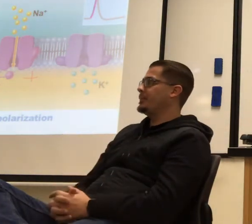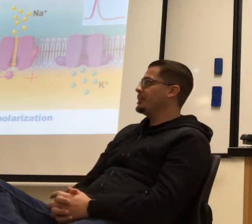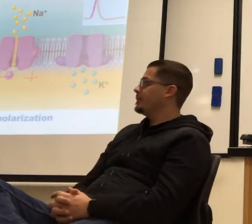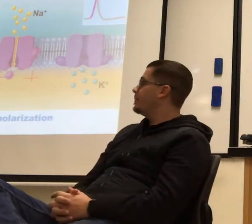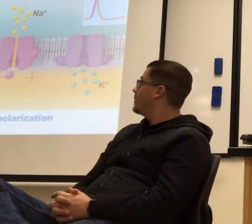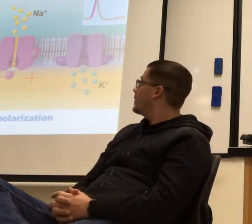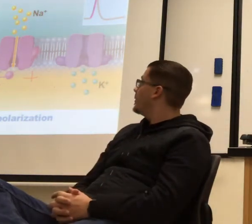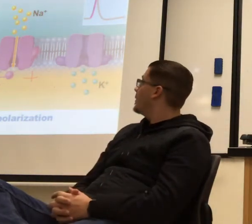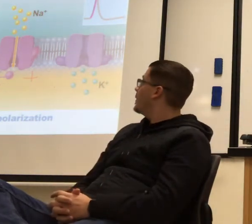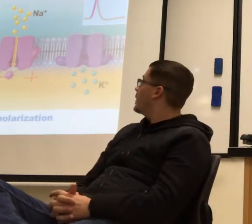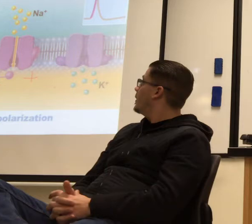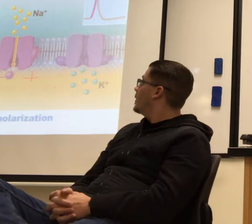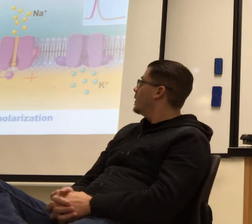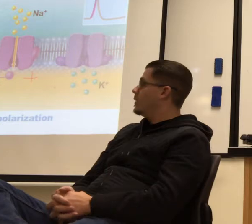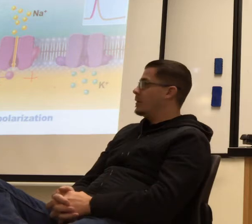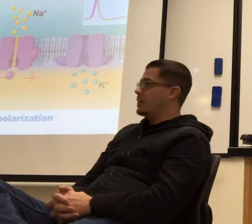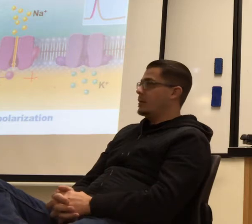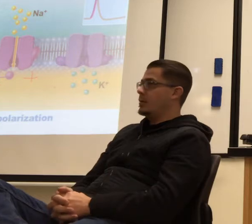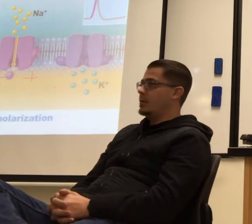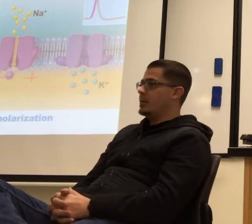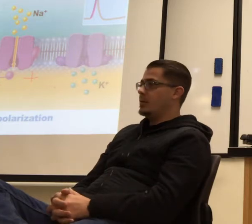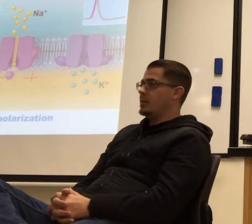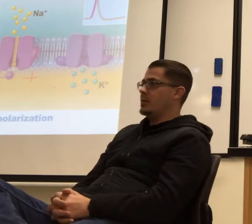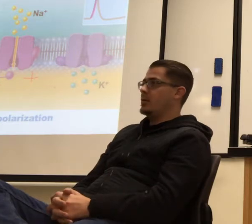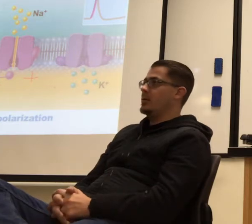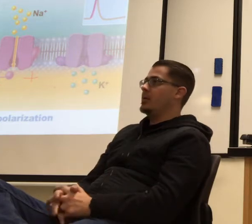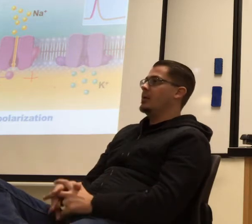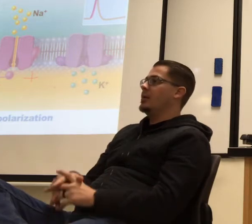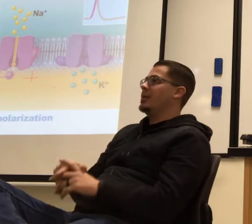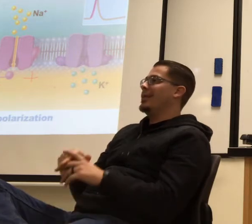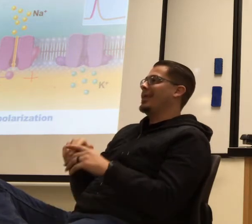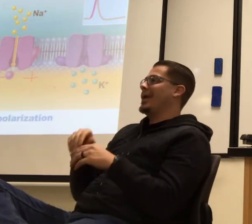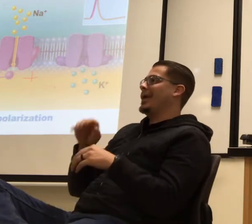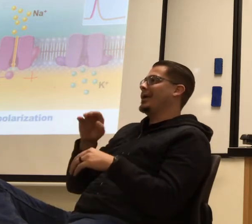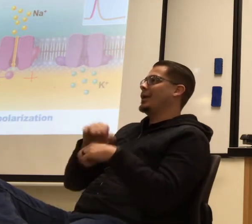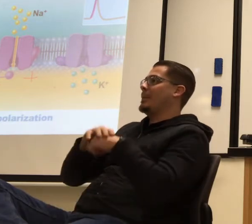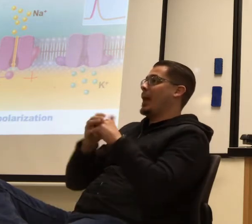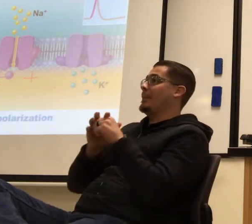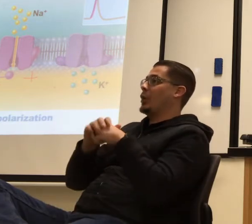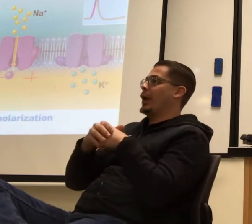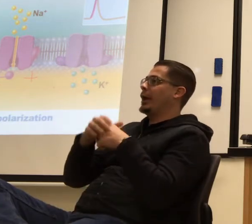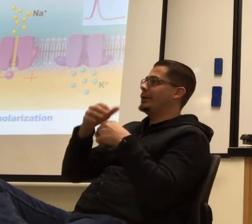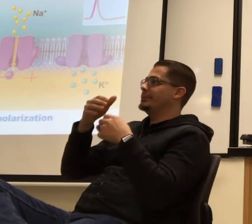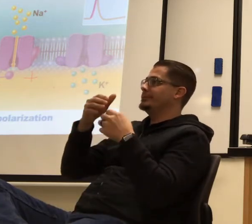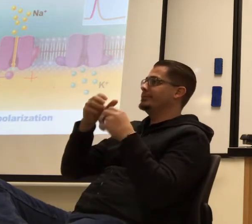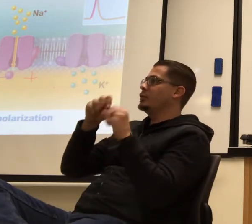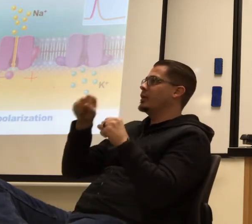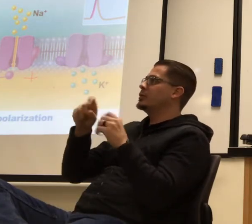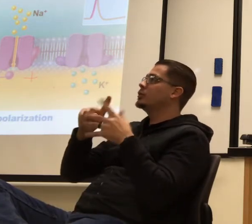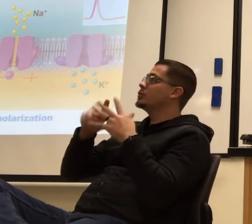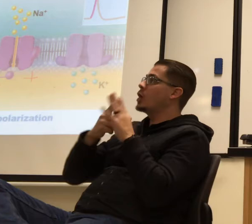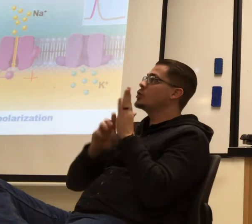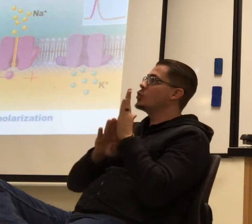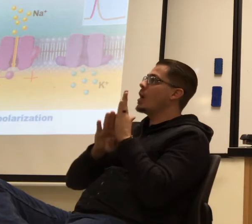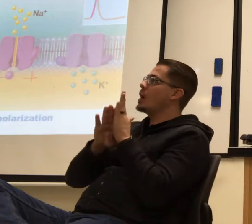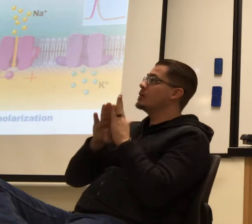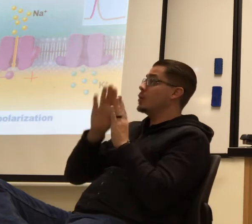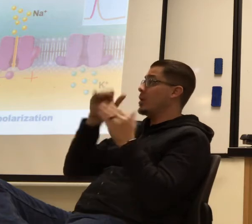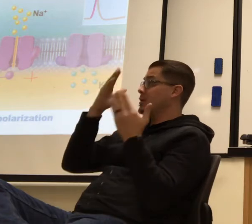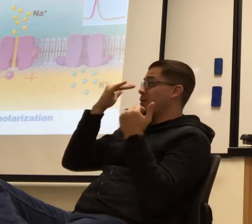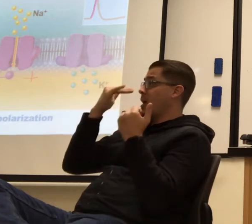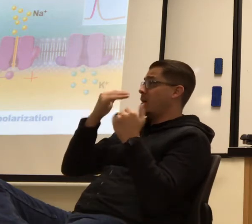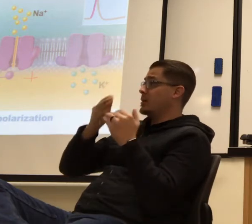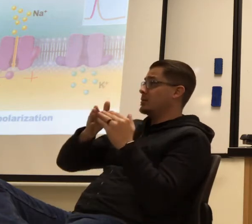So basically, the membrane potential starts to rise. And you would expect that it stops at